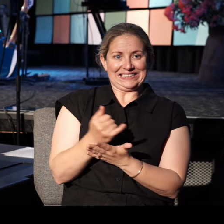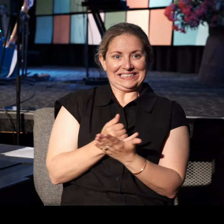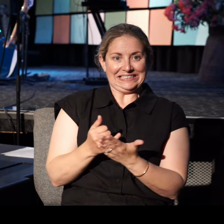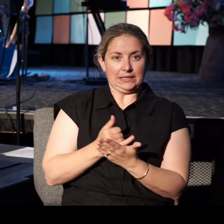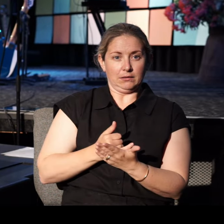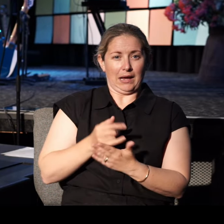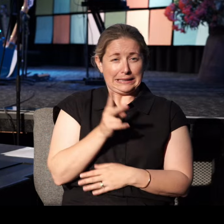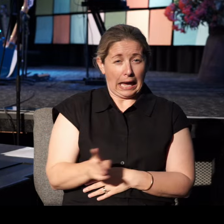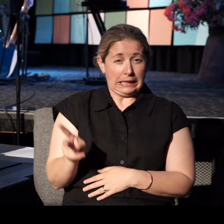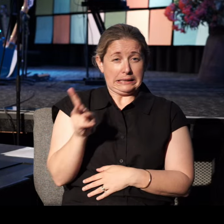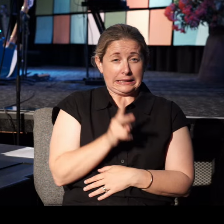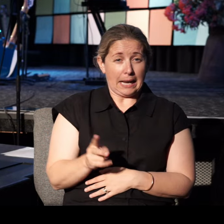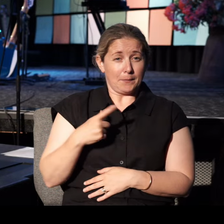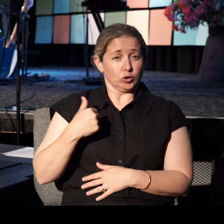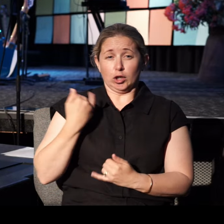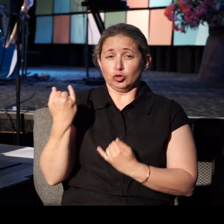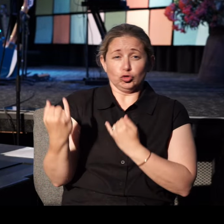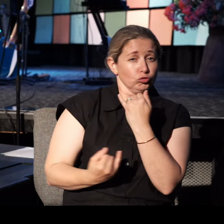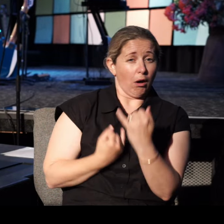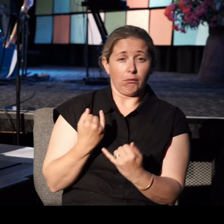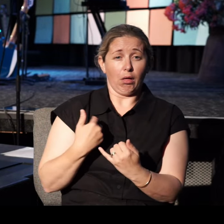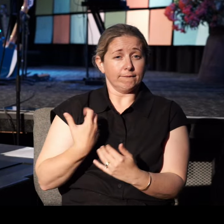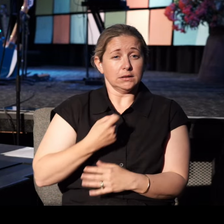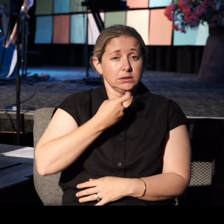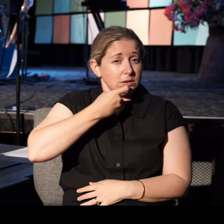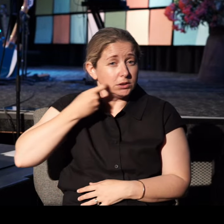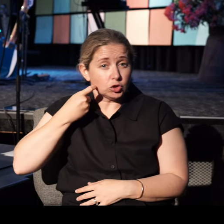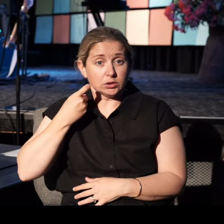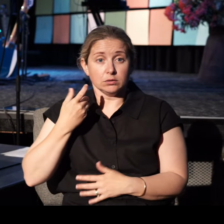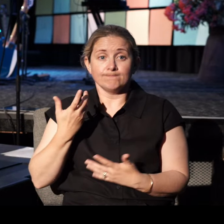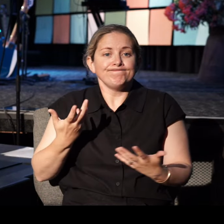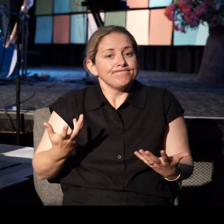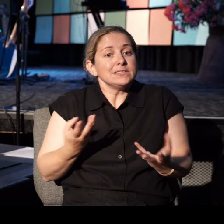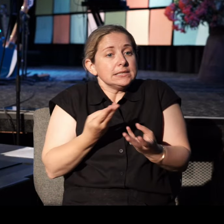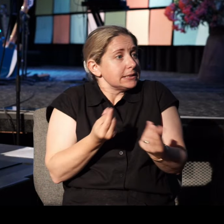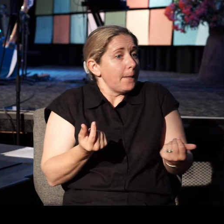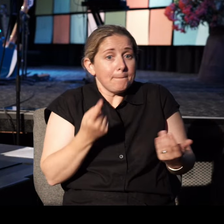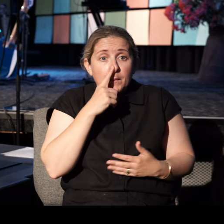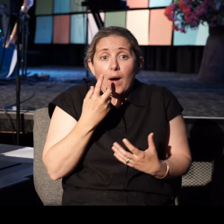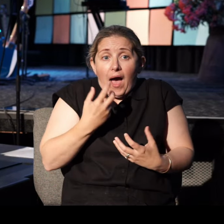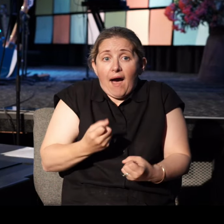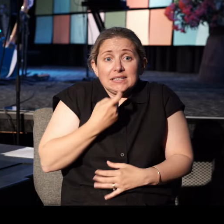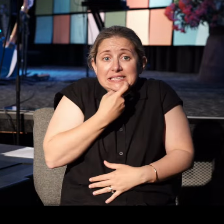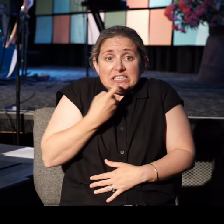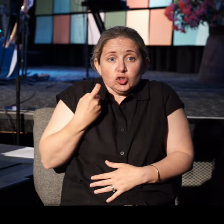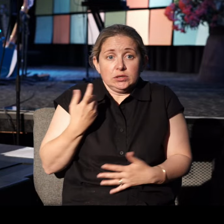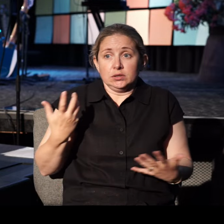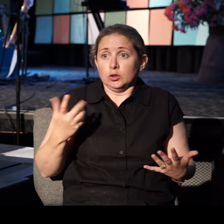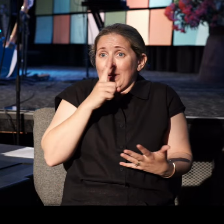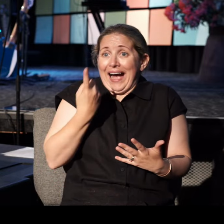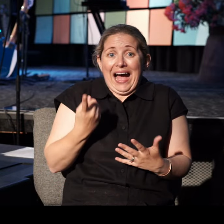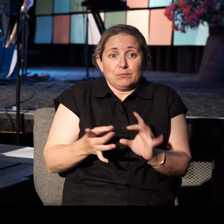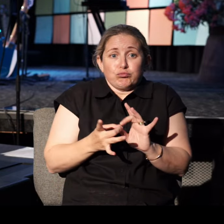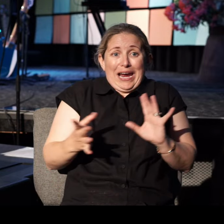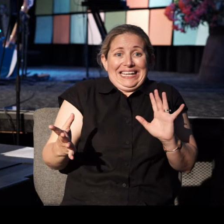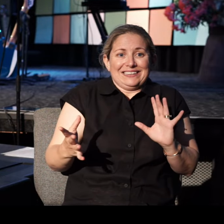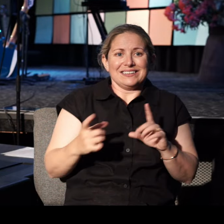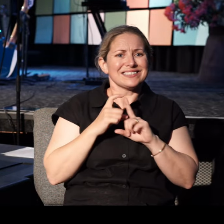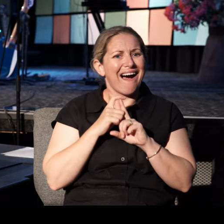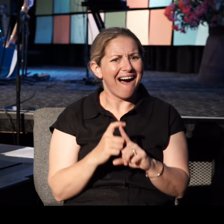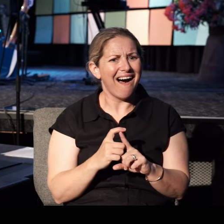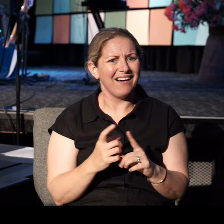addiction? That's not the question, because some of you are in addictions that are really hard to get out of. It's